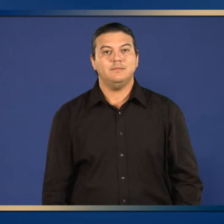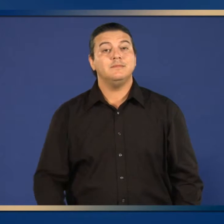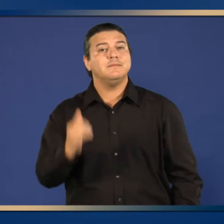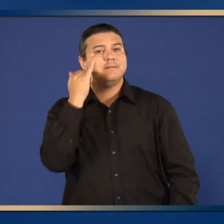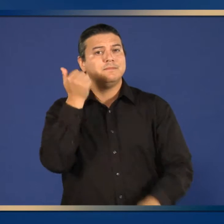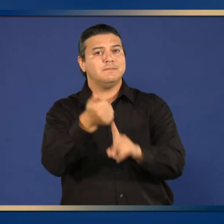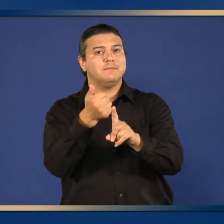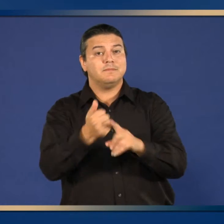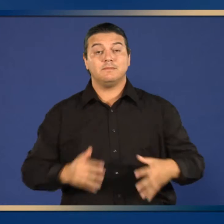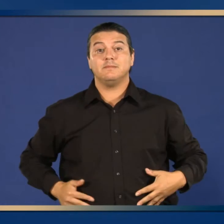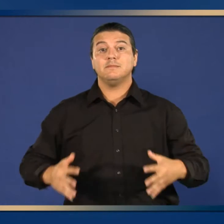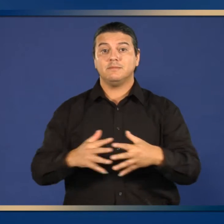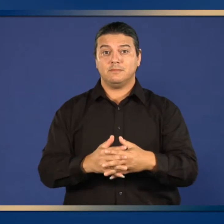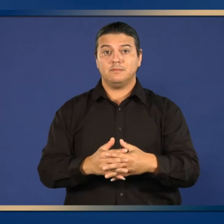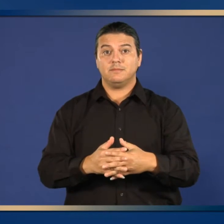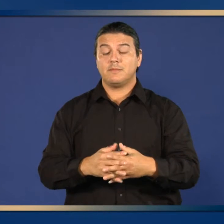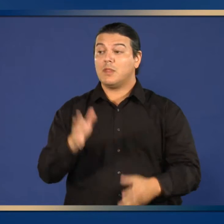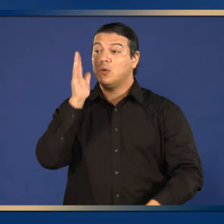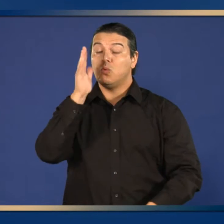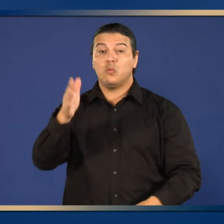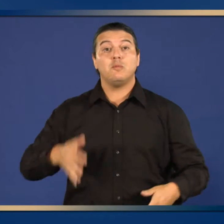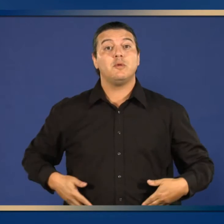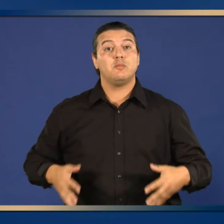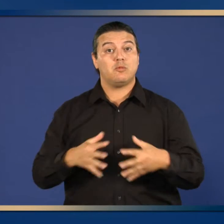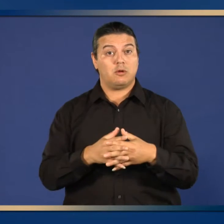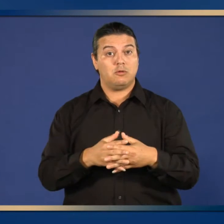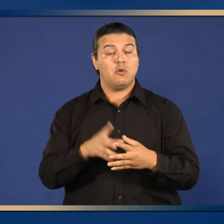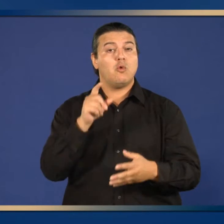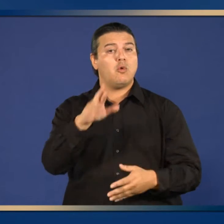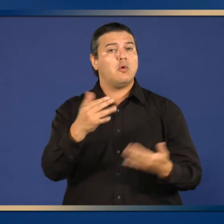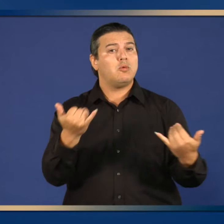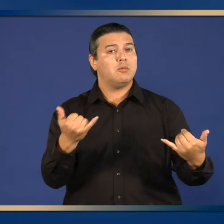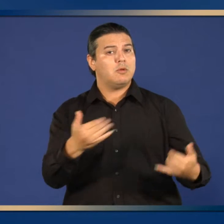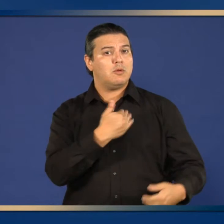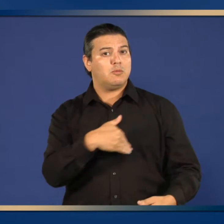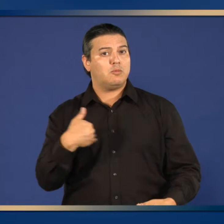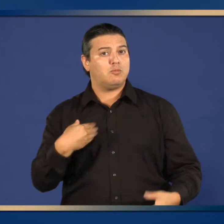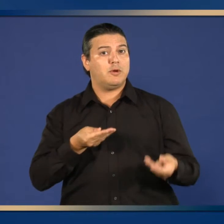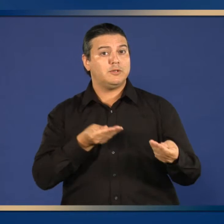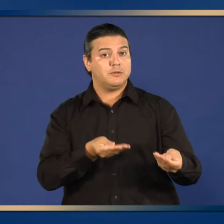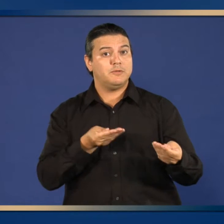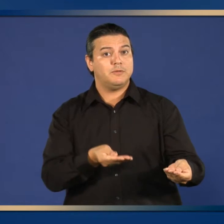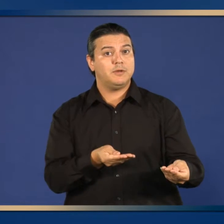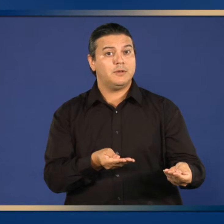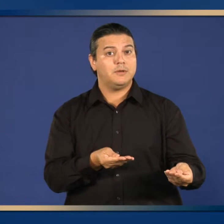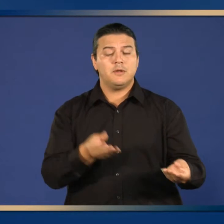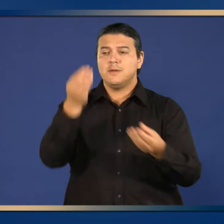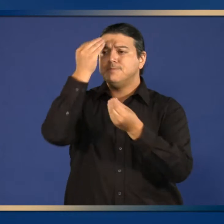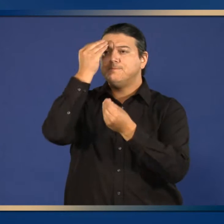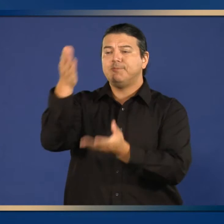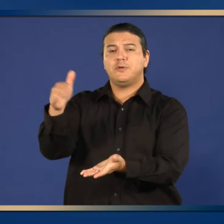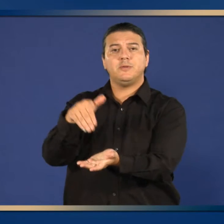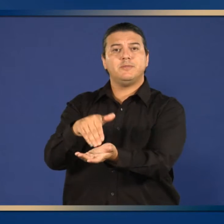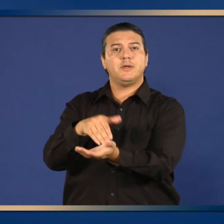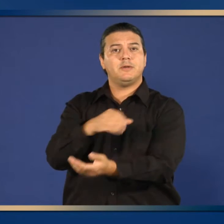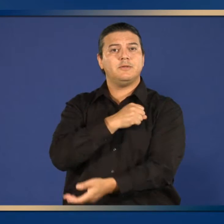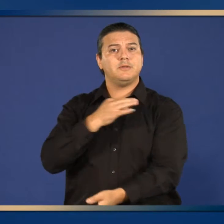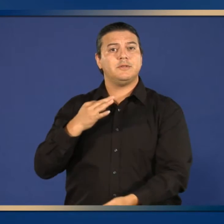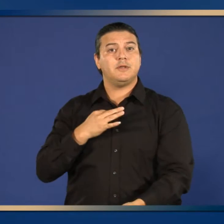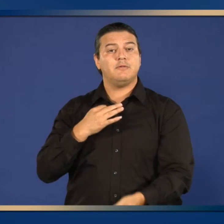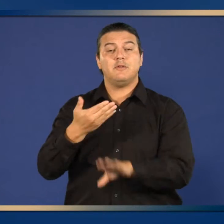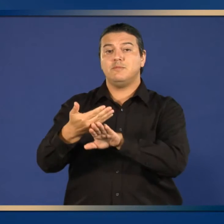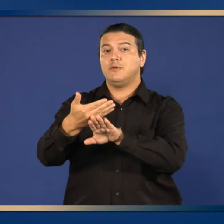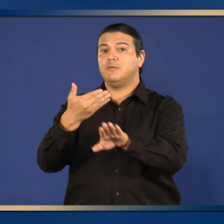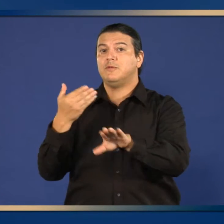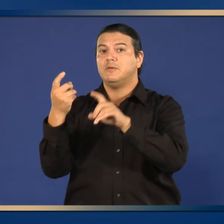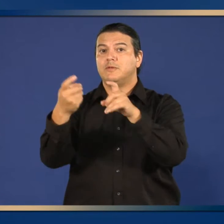If you are pregnant, planning to become pregnant, or nursing, advise clinical staff before